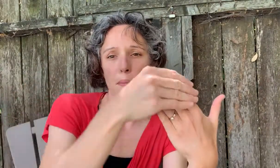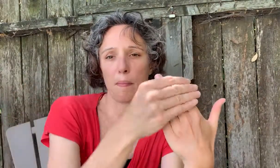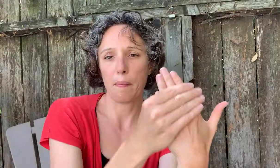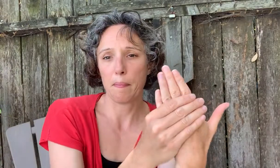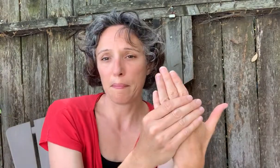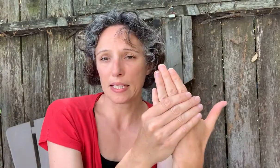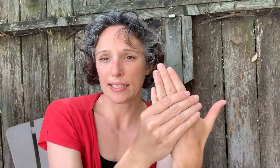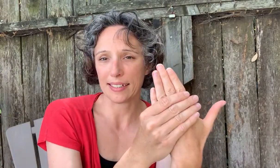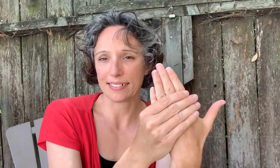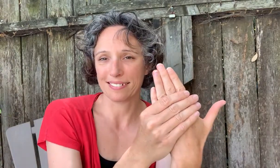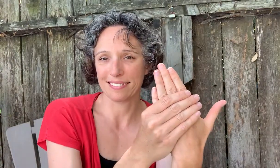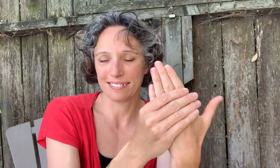Mitten.